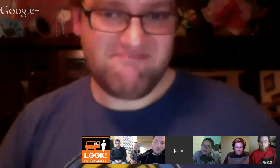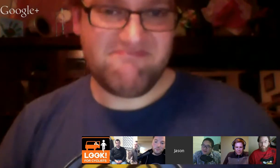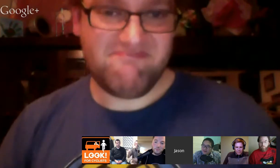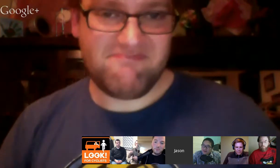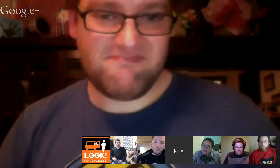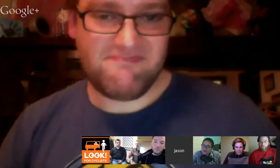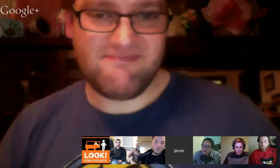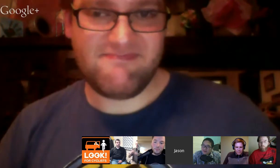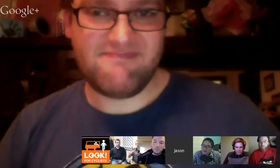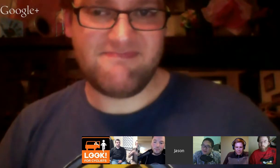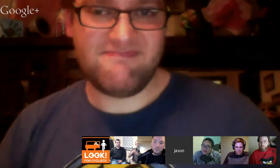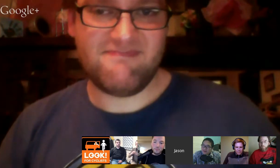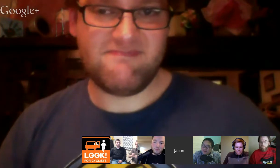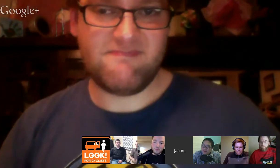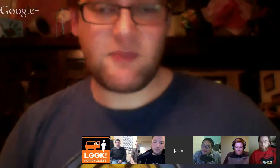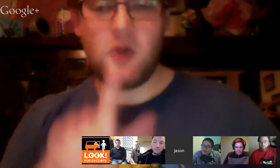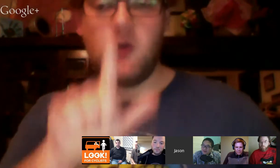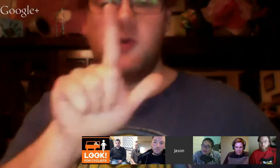So that's.